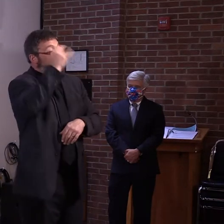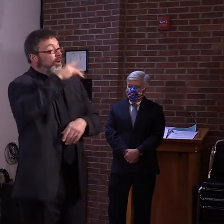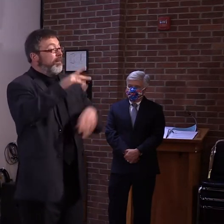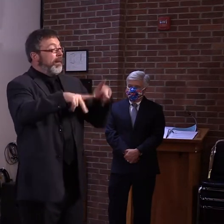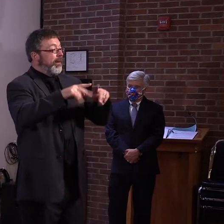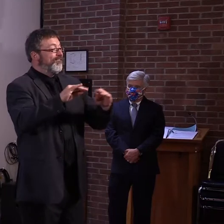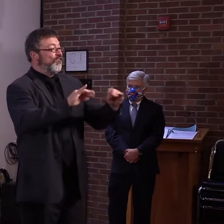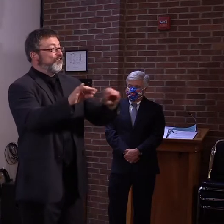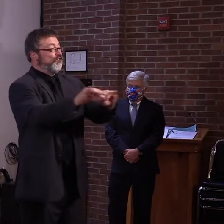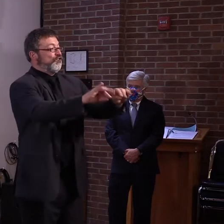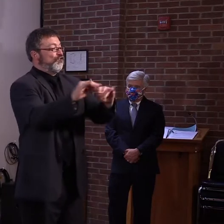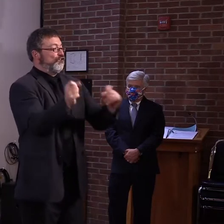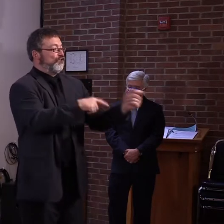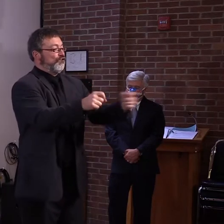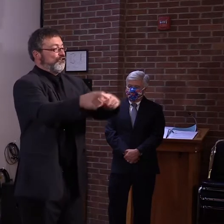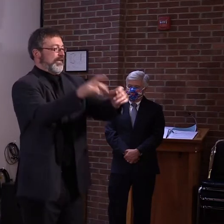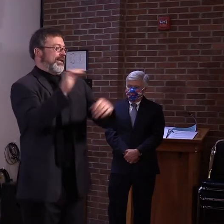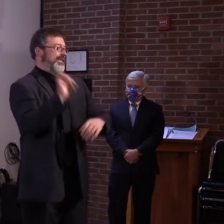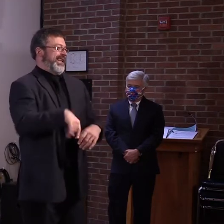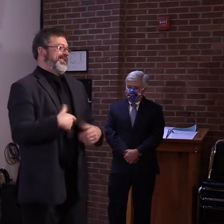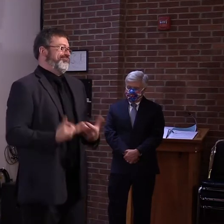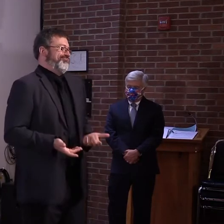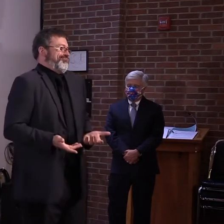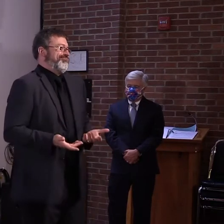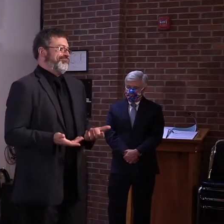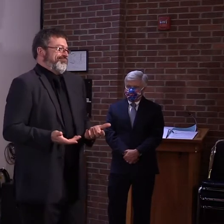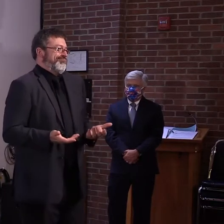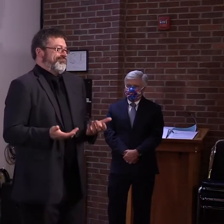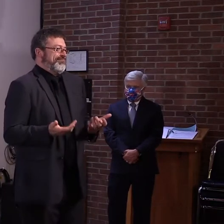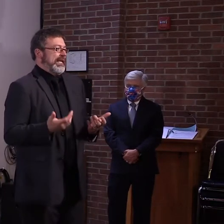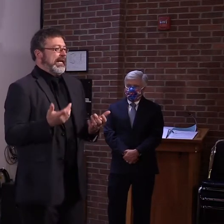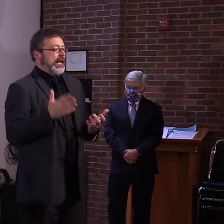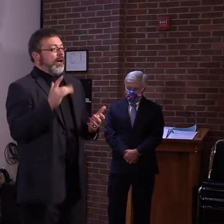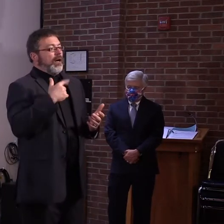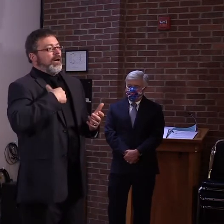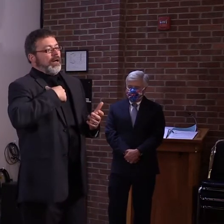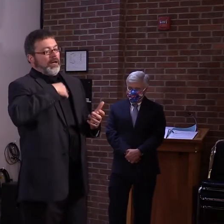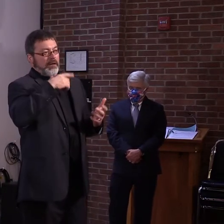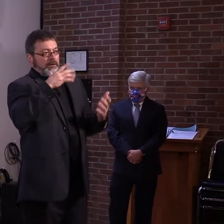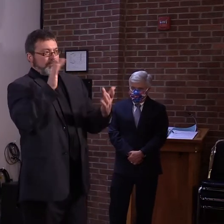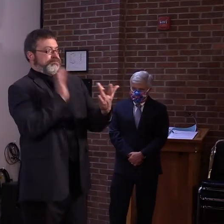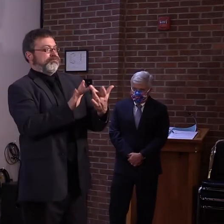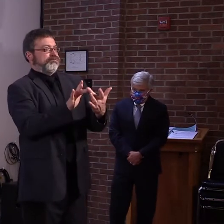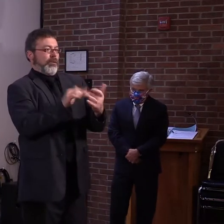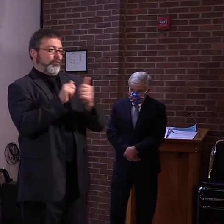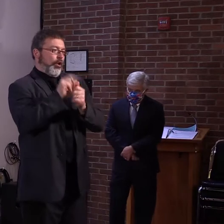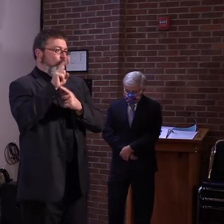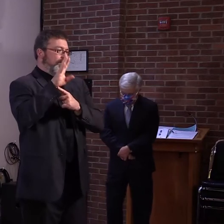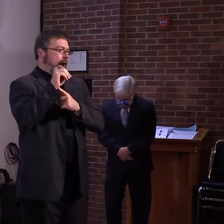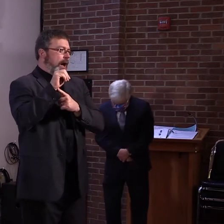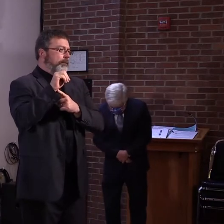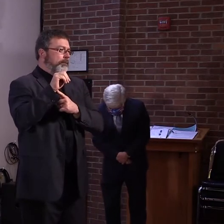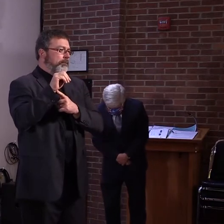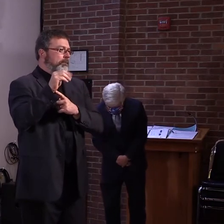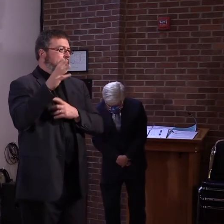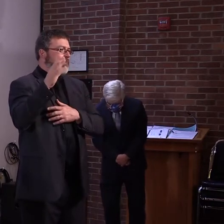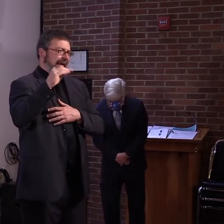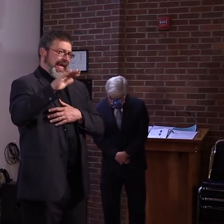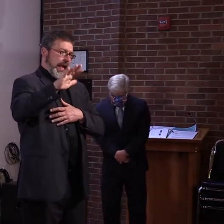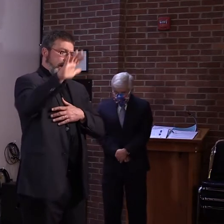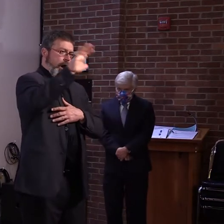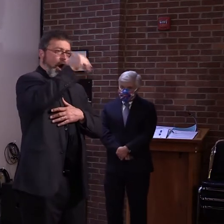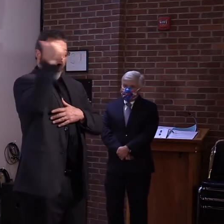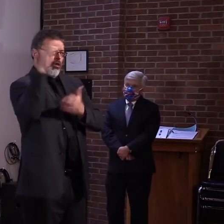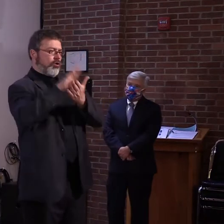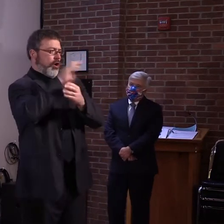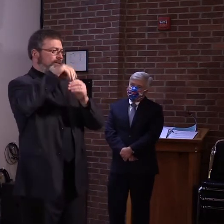We are all obviously in constant contact with the universities throughout Vermont, colleges and universities, and want